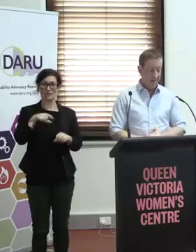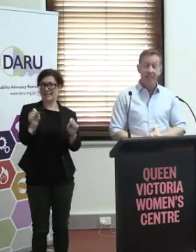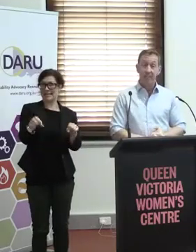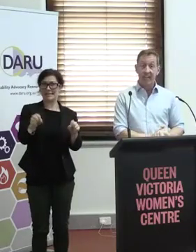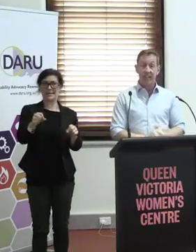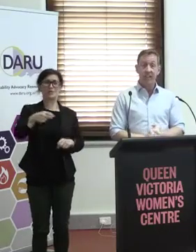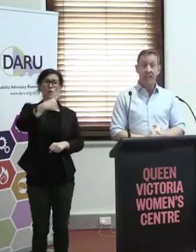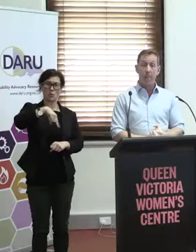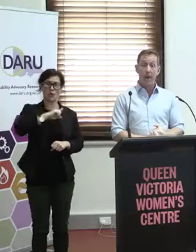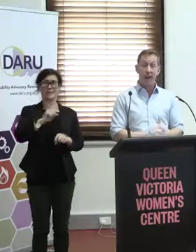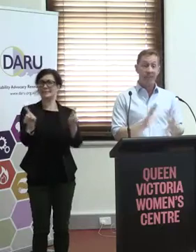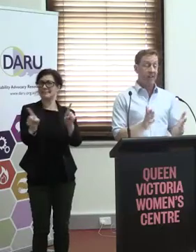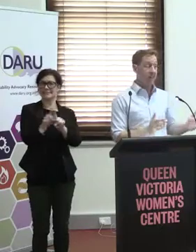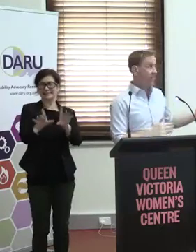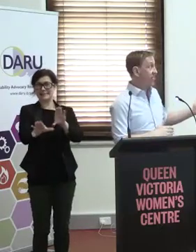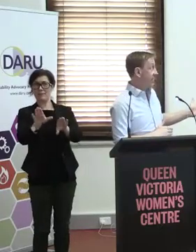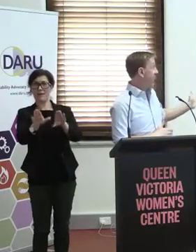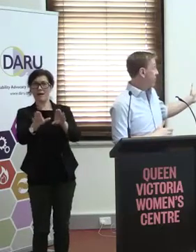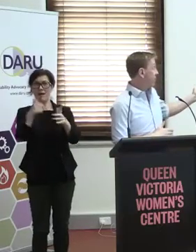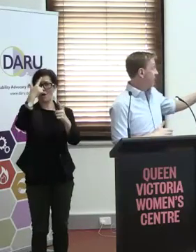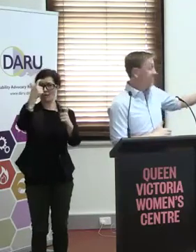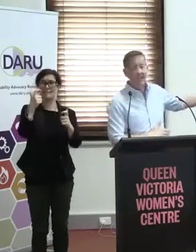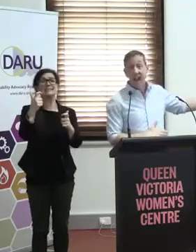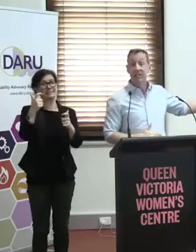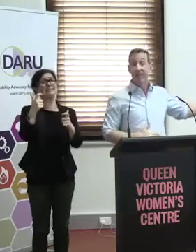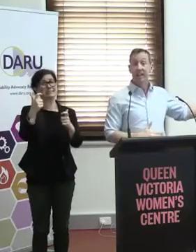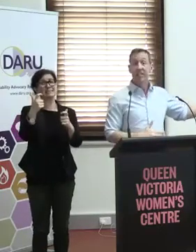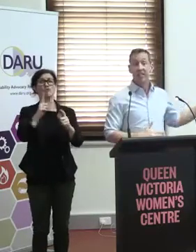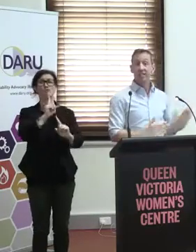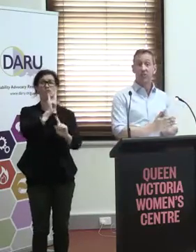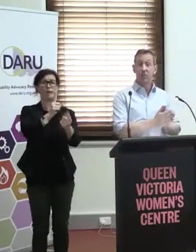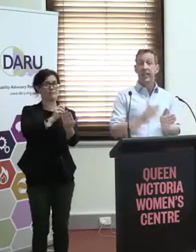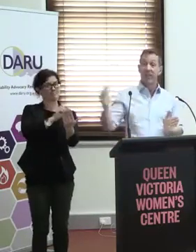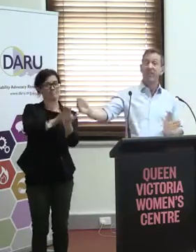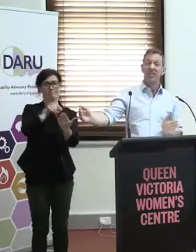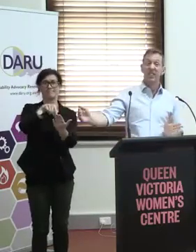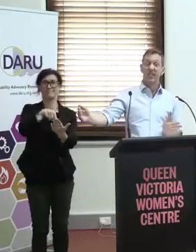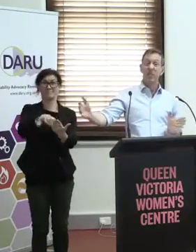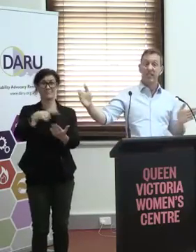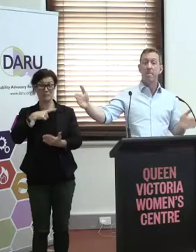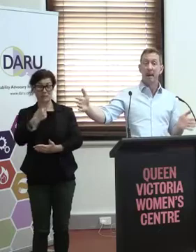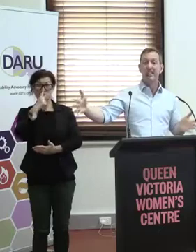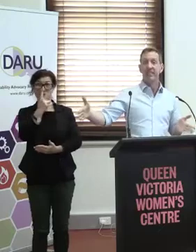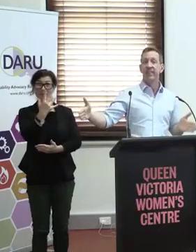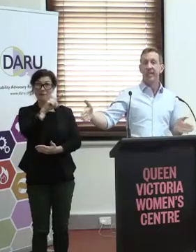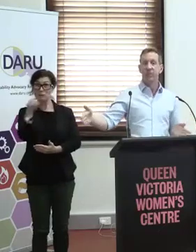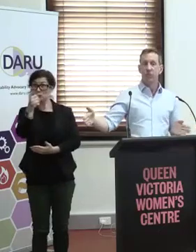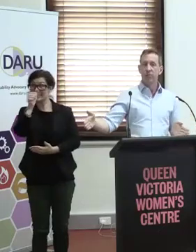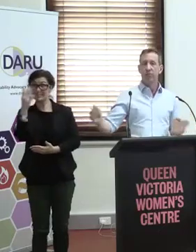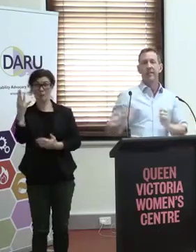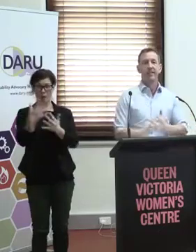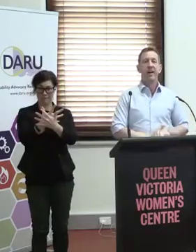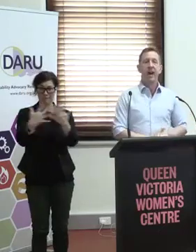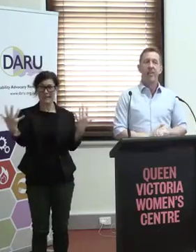similar recommendation about that exact fact. 25 to 64 is a massive